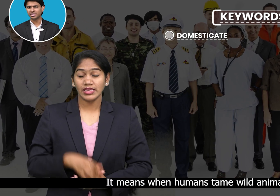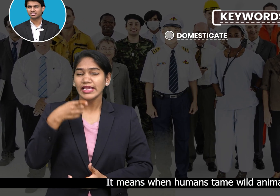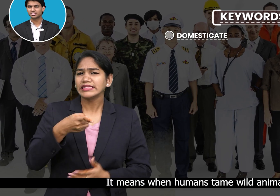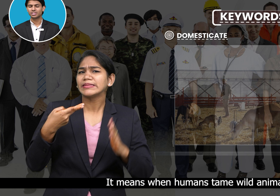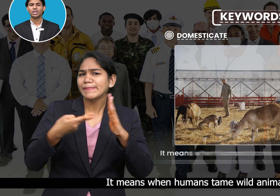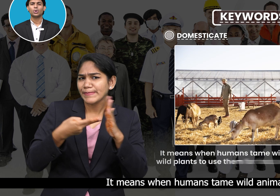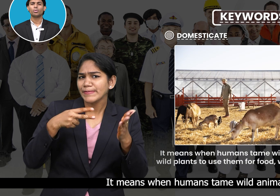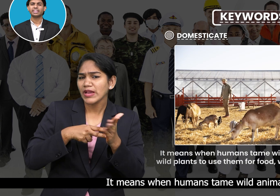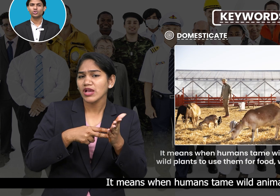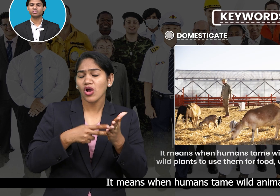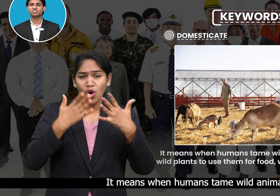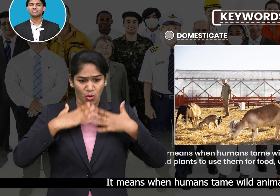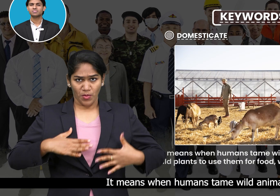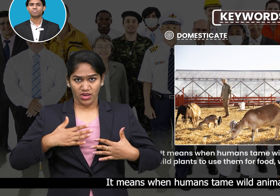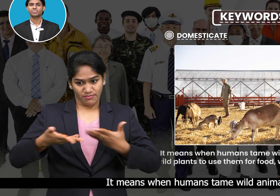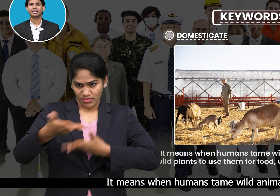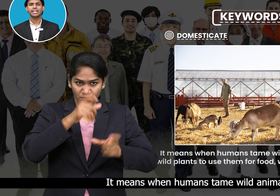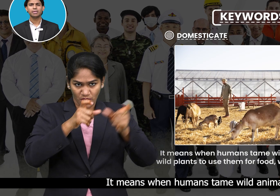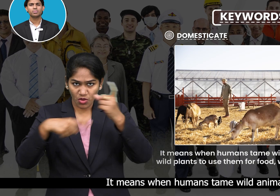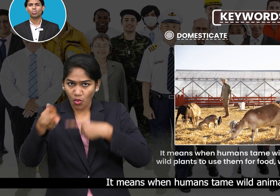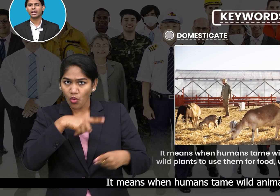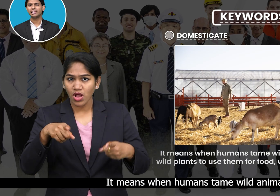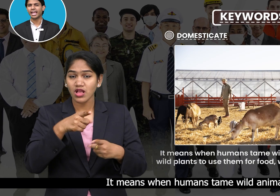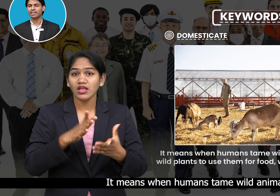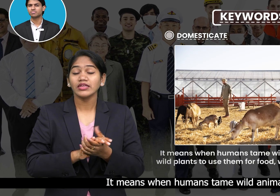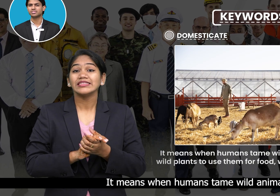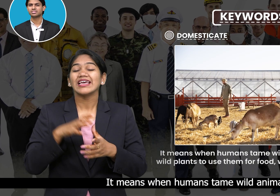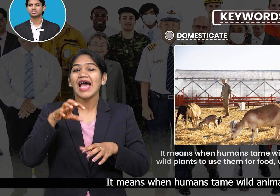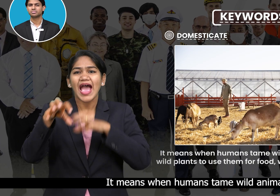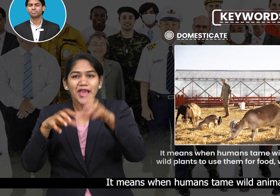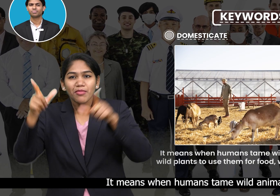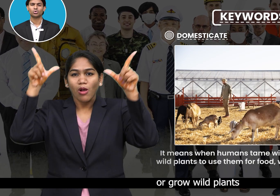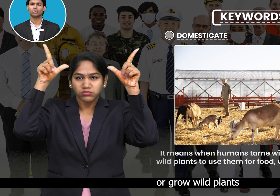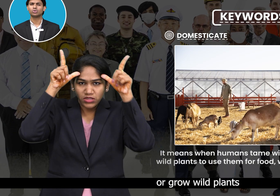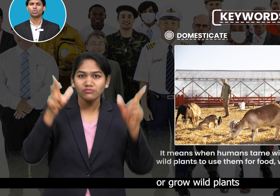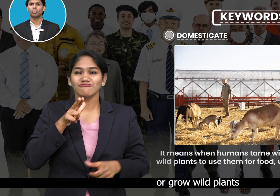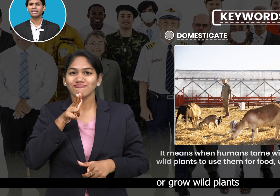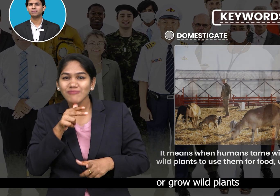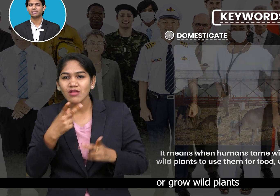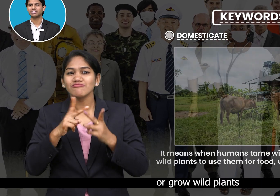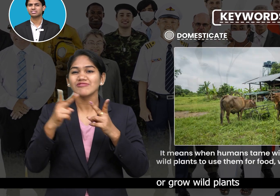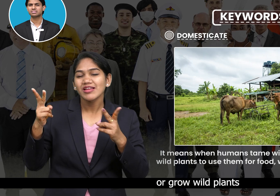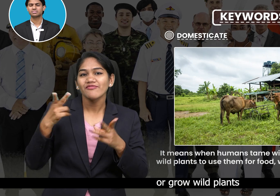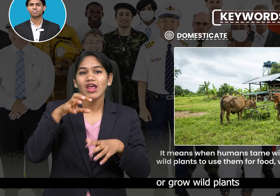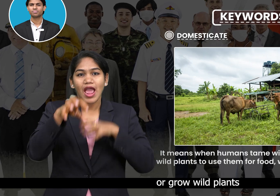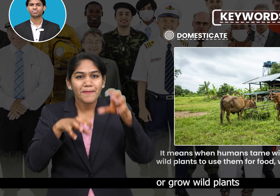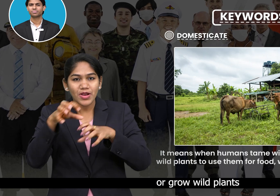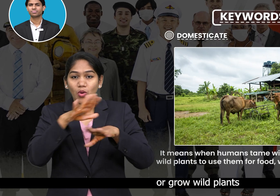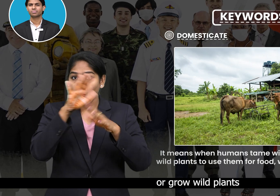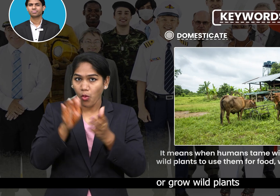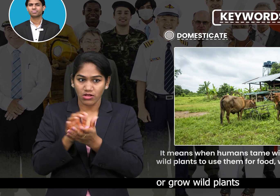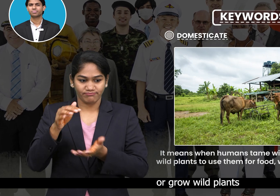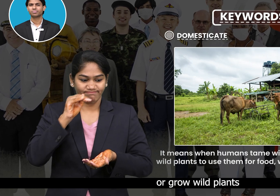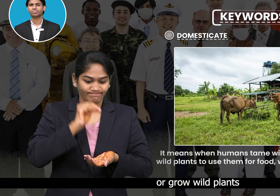It means when humans tame wild animals or grow wild plants